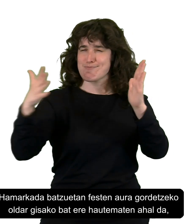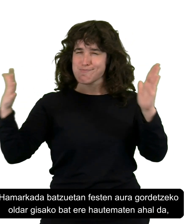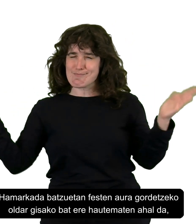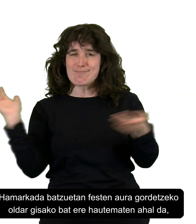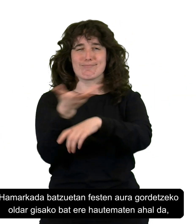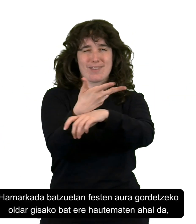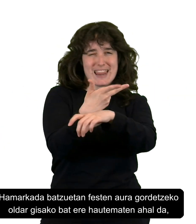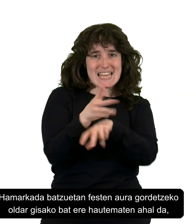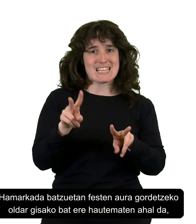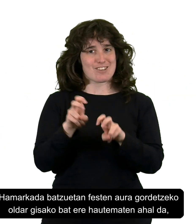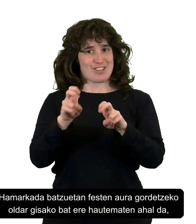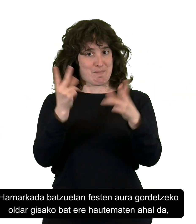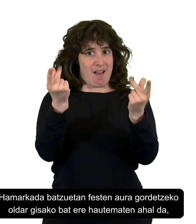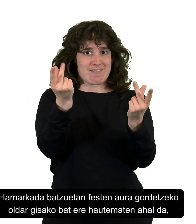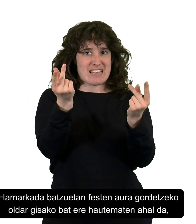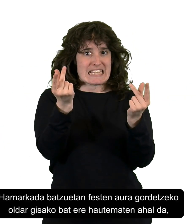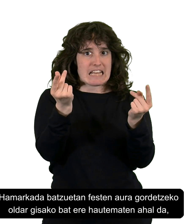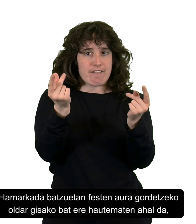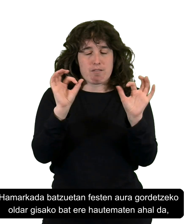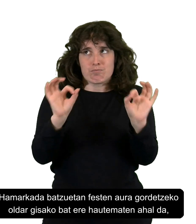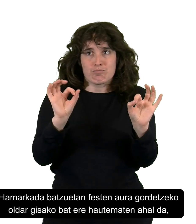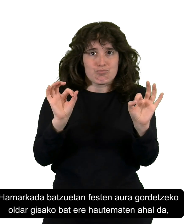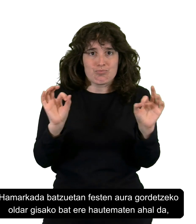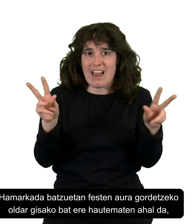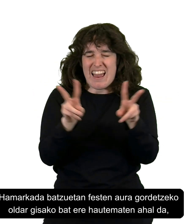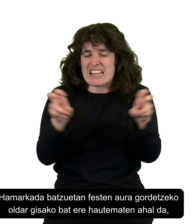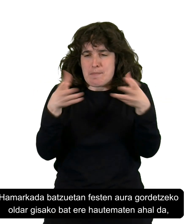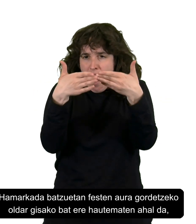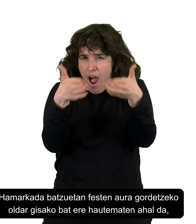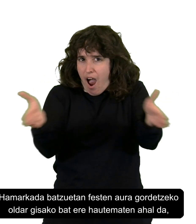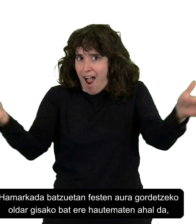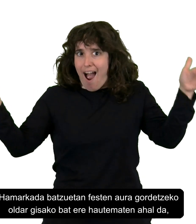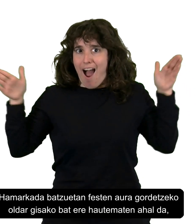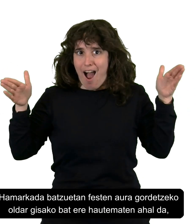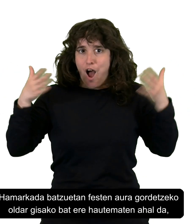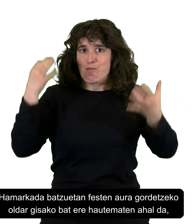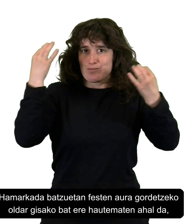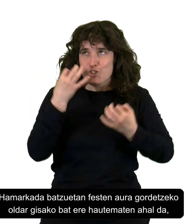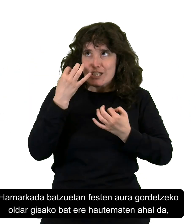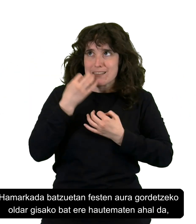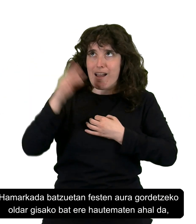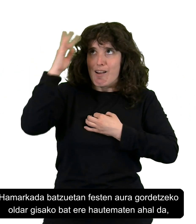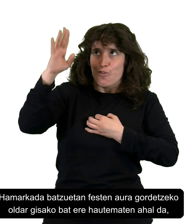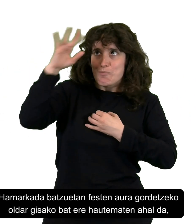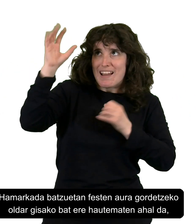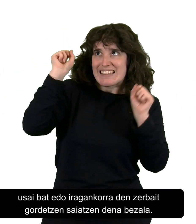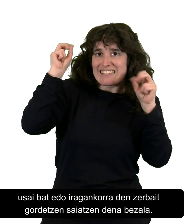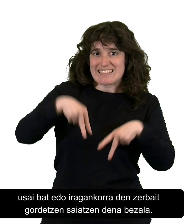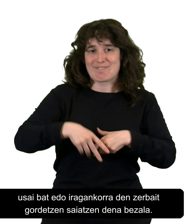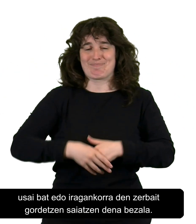Hamarkada batzuetan, festen aura gordetzeko oldar gisako bat ere hauteman ahal da. Usai bat